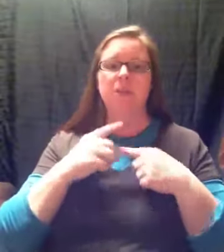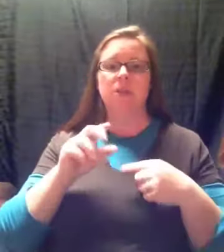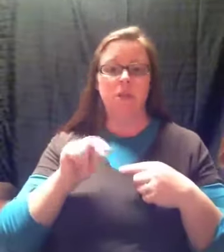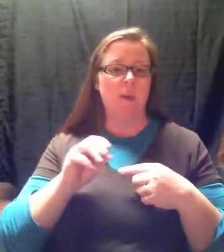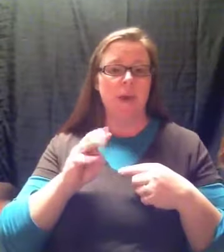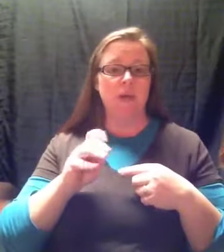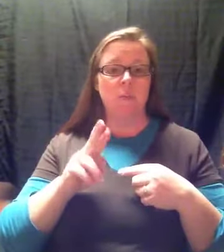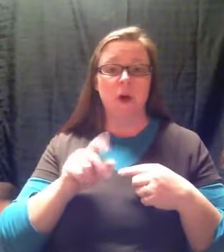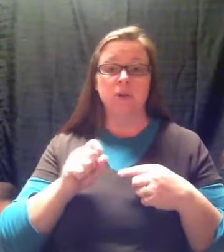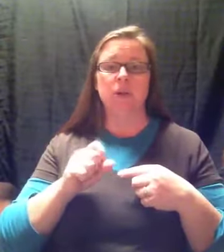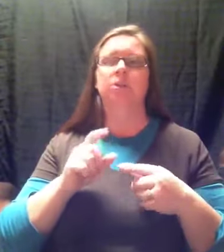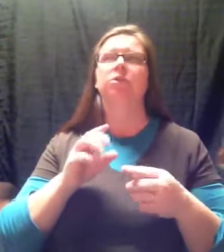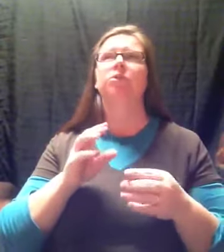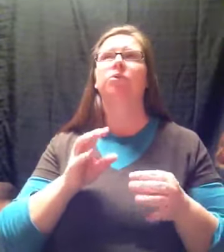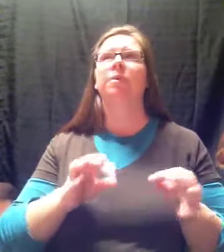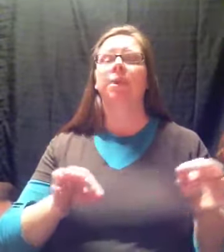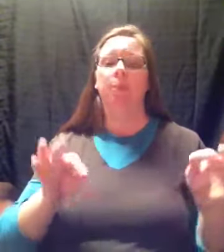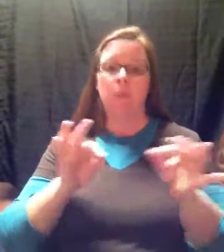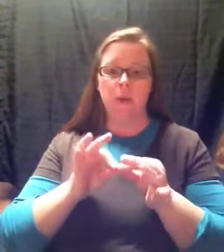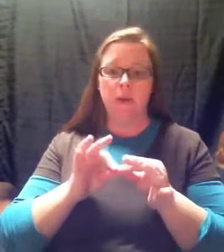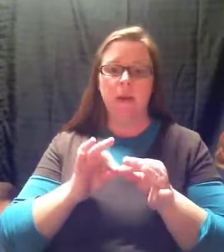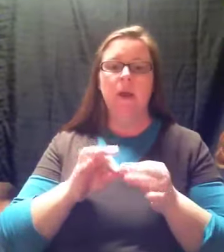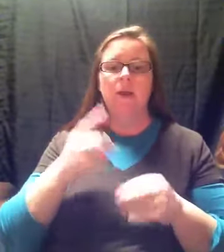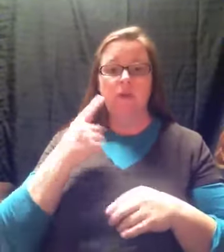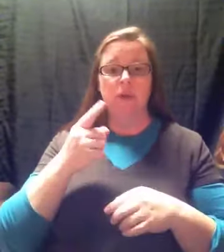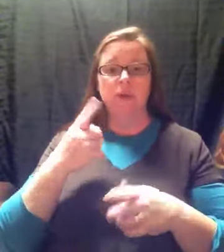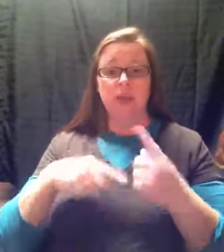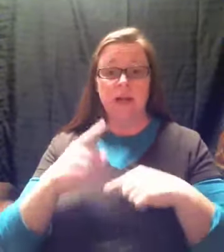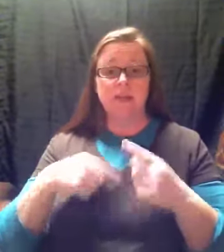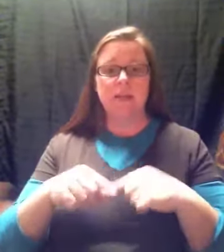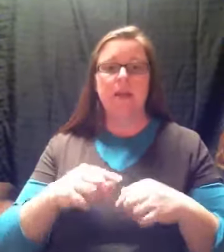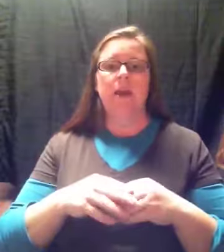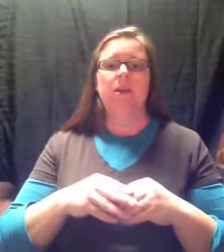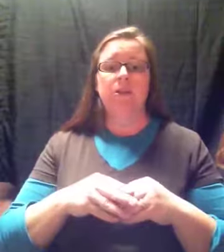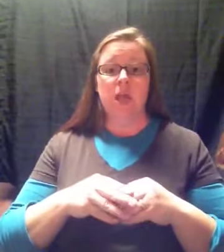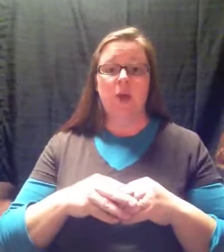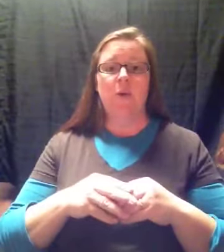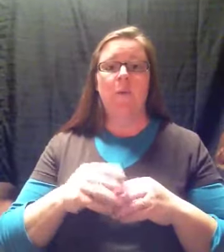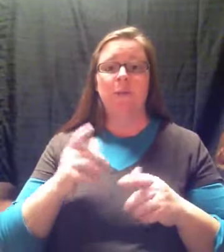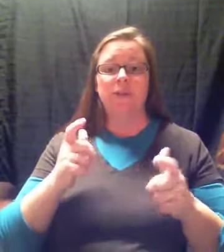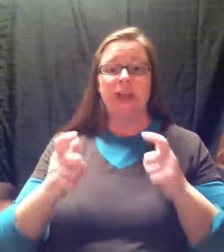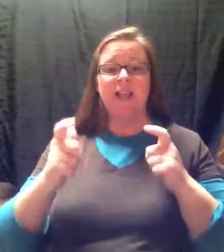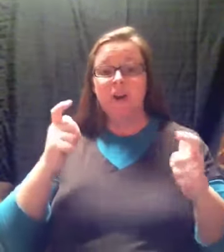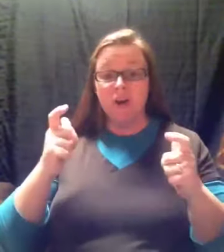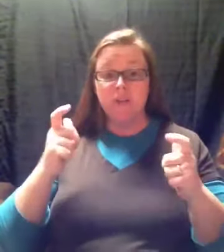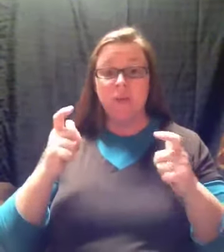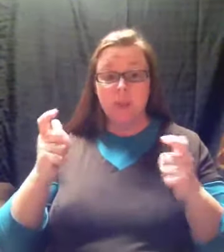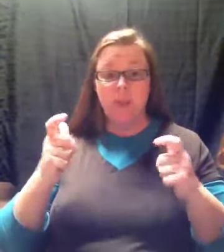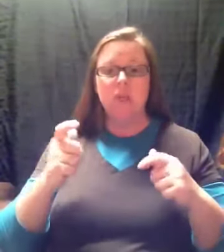the non-manual markers, are extremely important for those signs. So when you're saying large or big, you want to